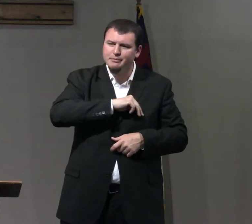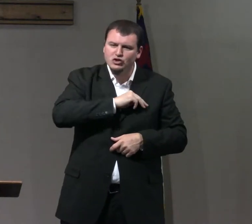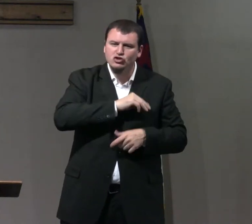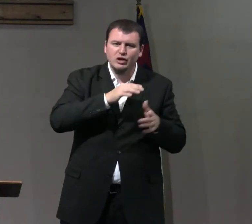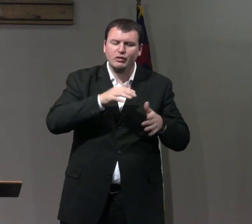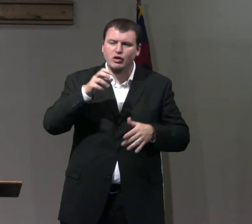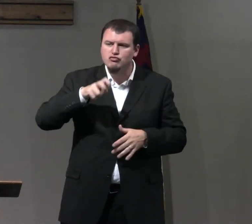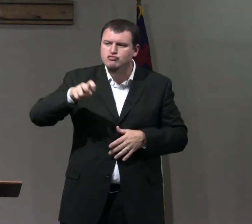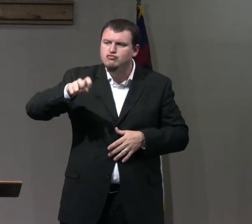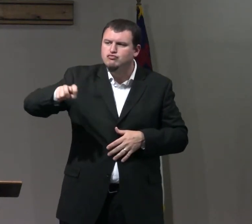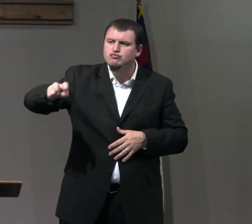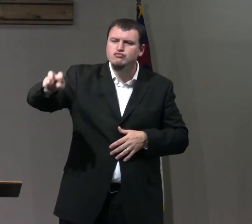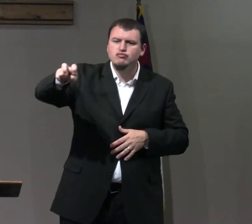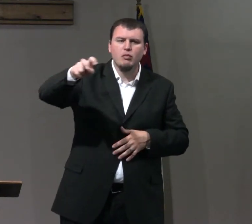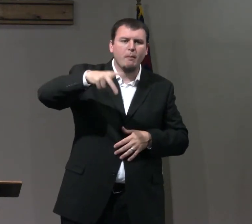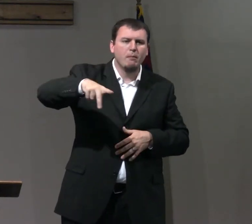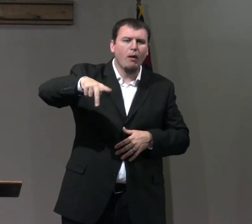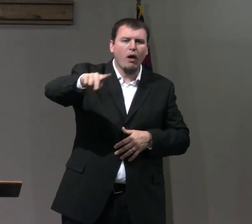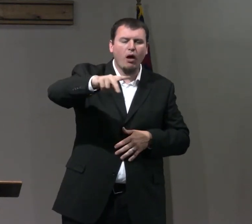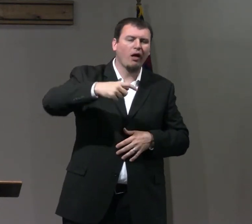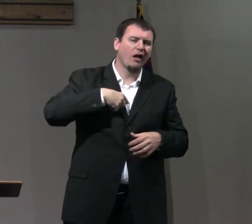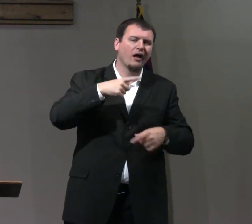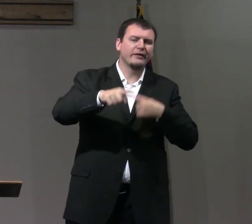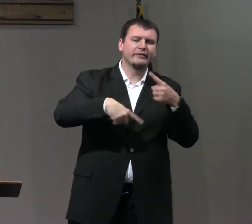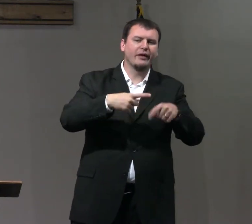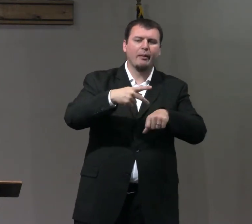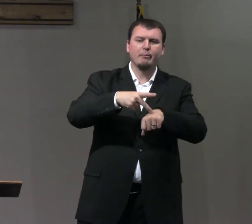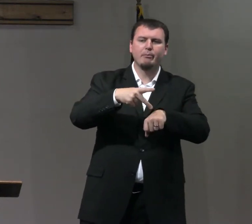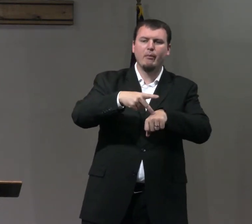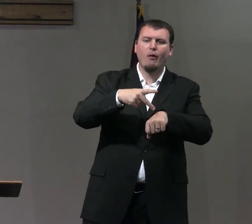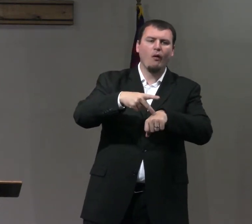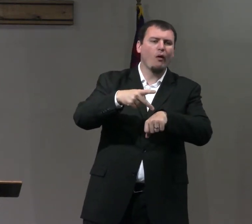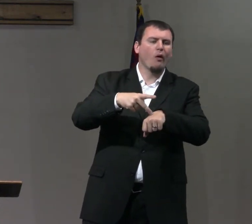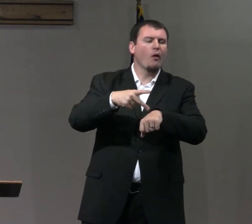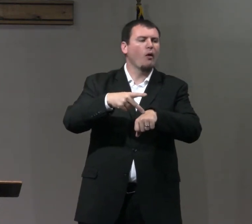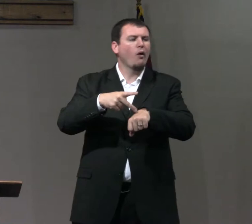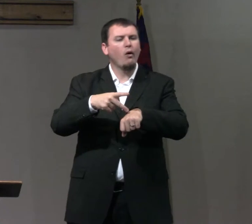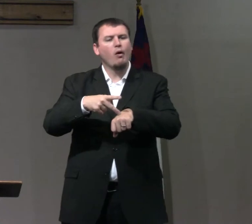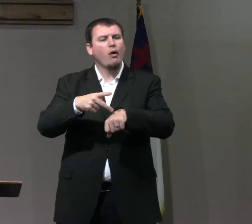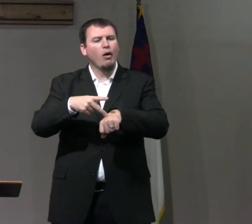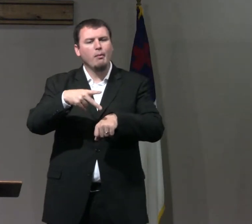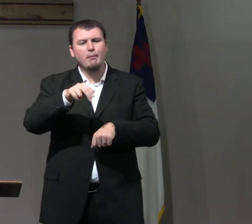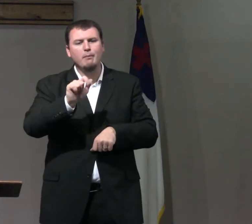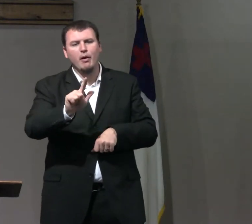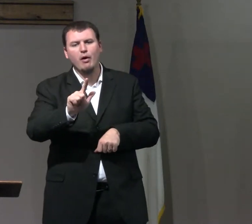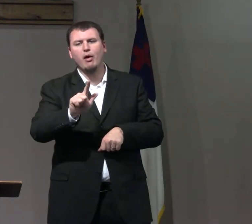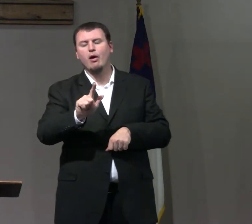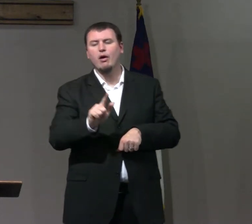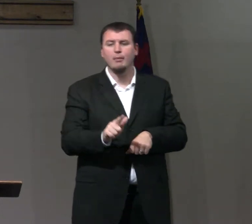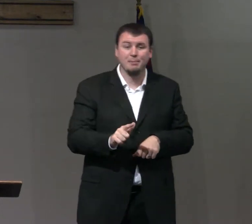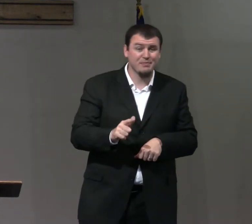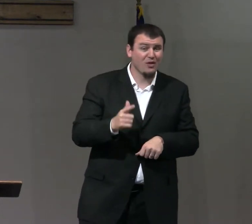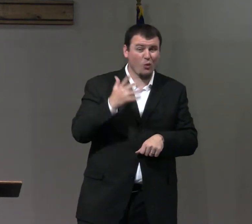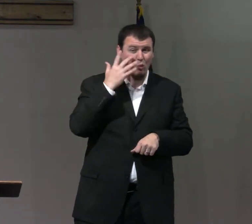So, some of y'all sign it this way because missionary and travel, but I signed it this way, call.